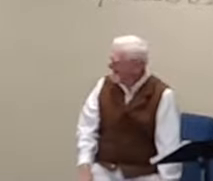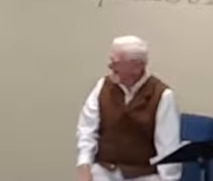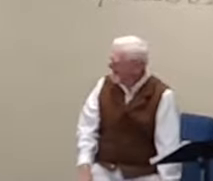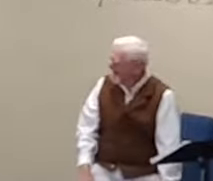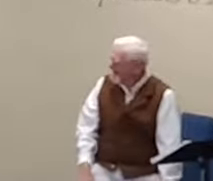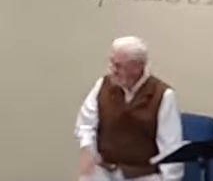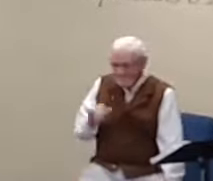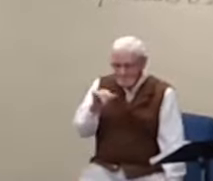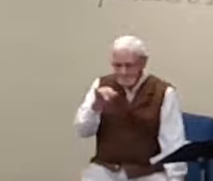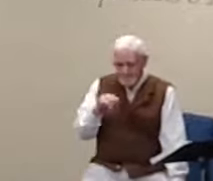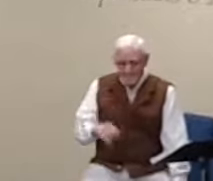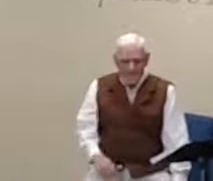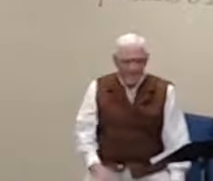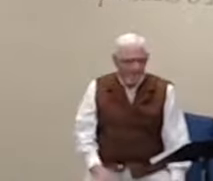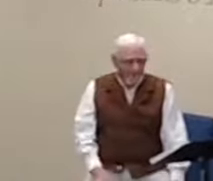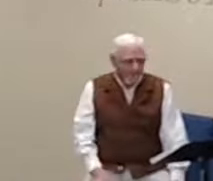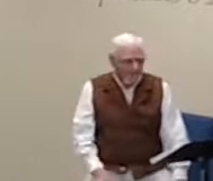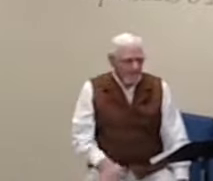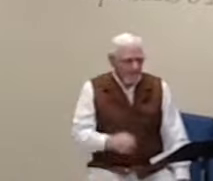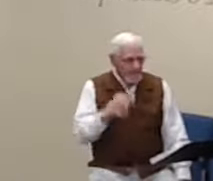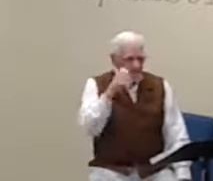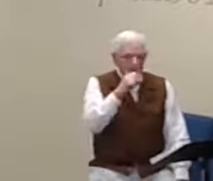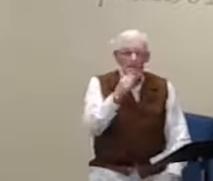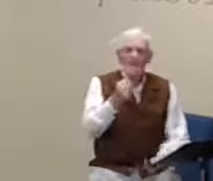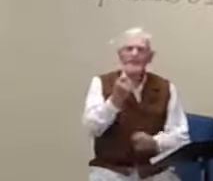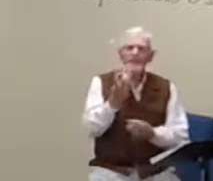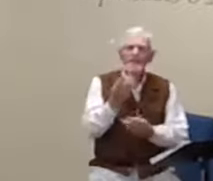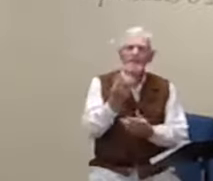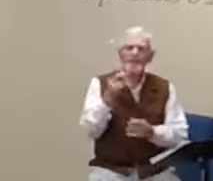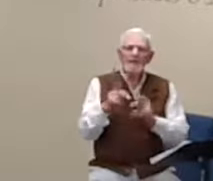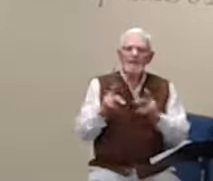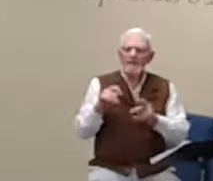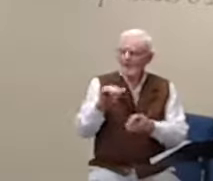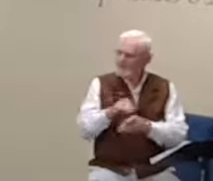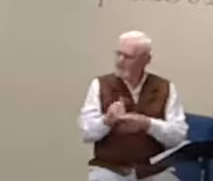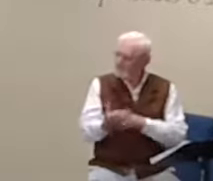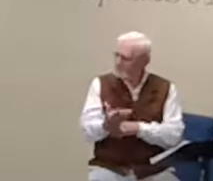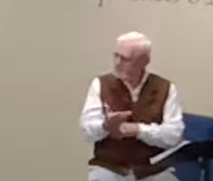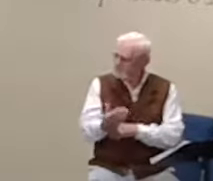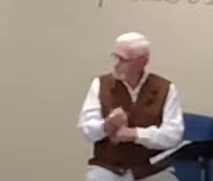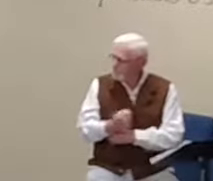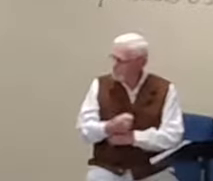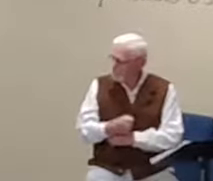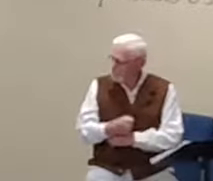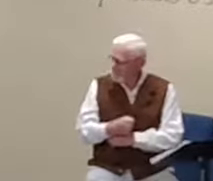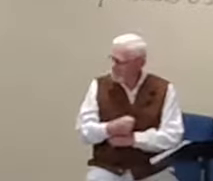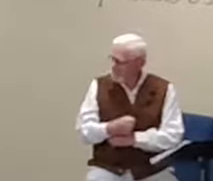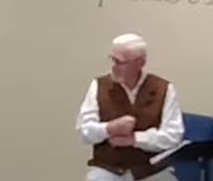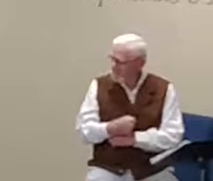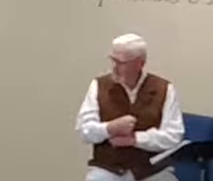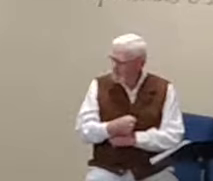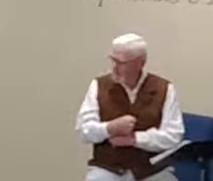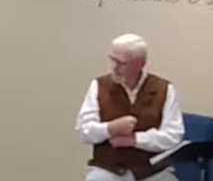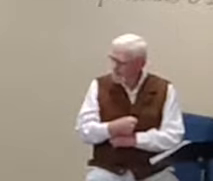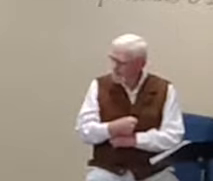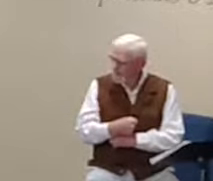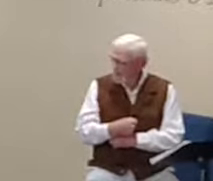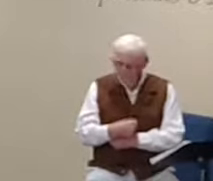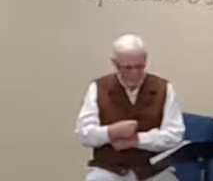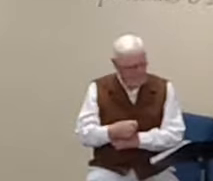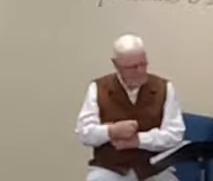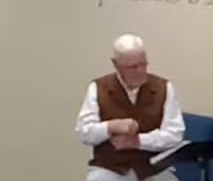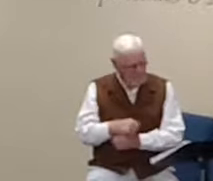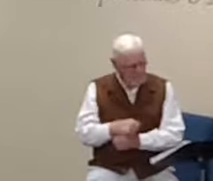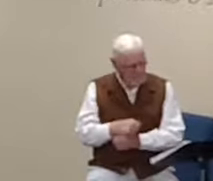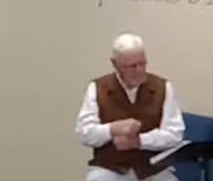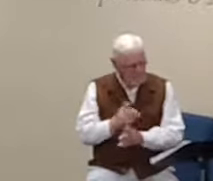Yeah, so we're missing Abby. We're missing Beth this morning. Scarlett went there. And Race, Adriana, and Faith. So keep them